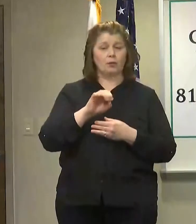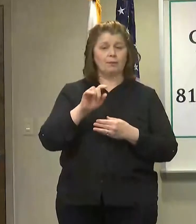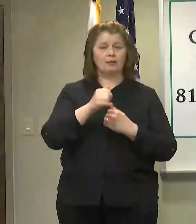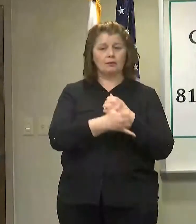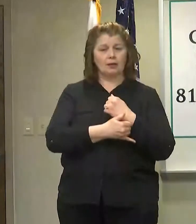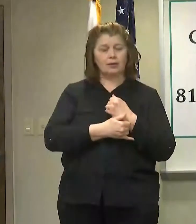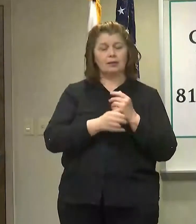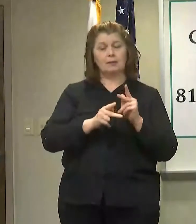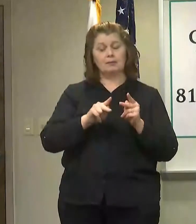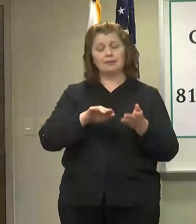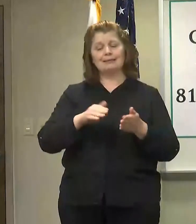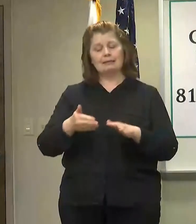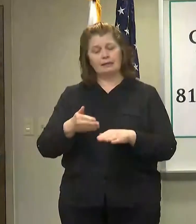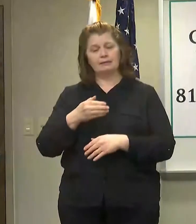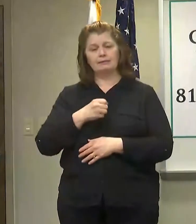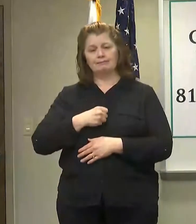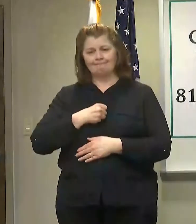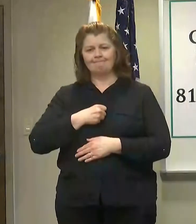residents who have died.